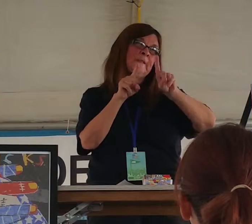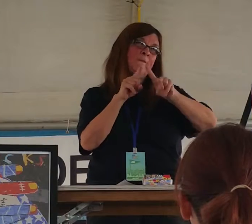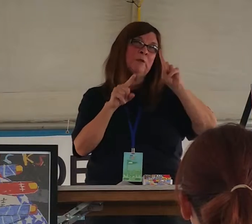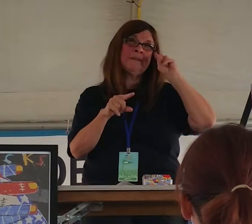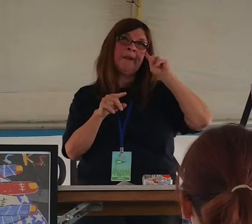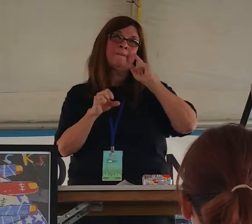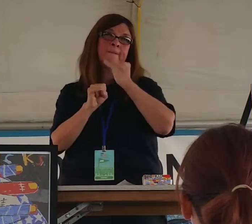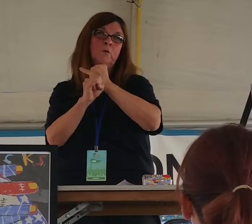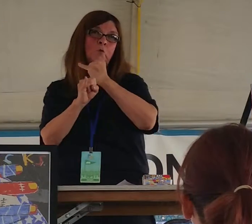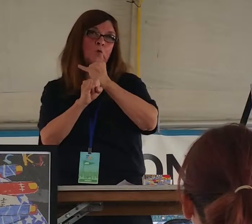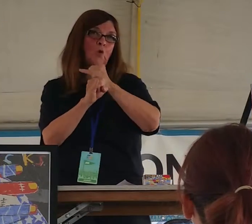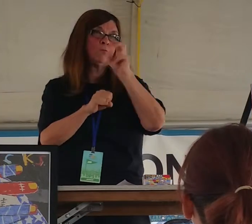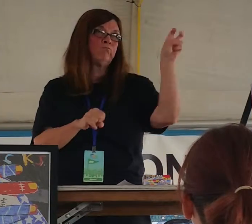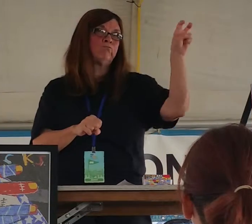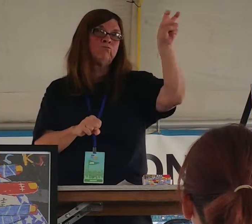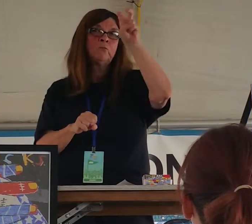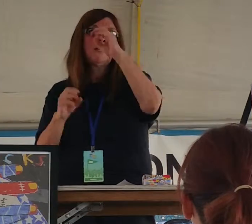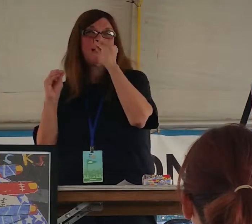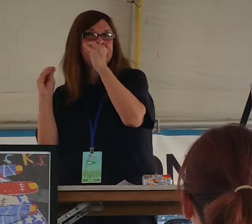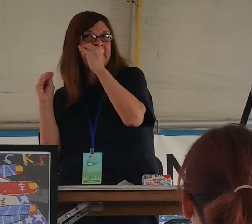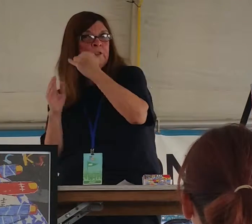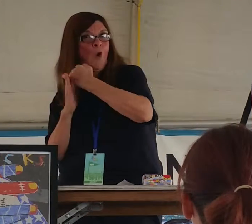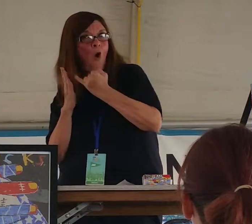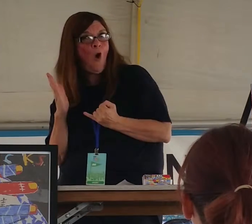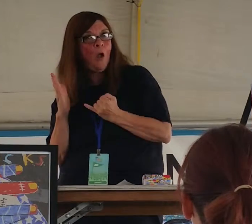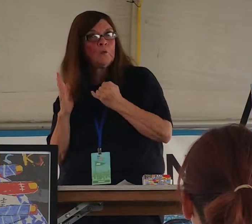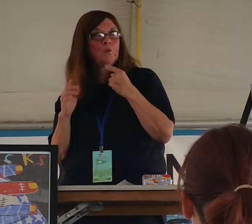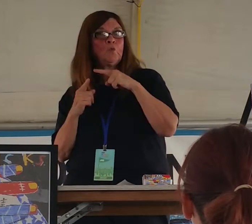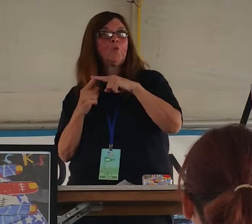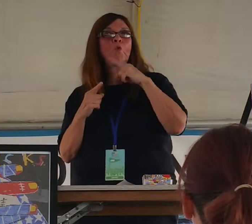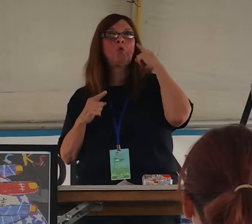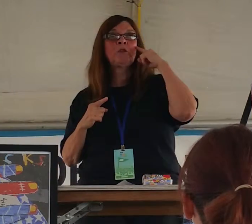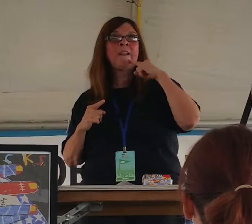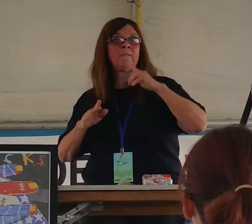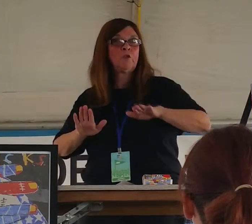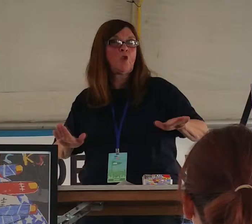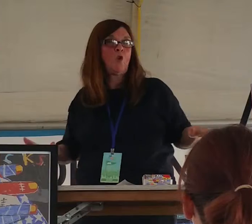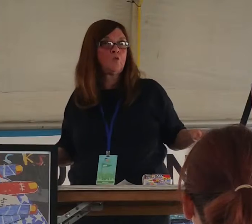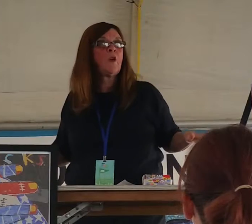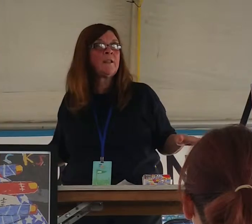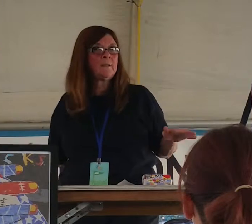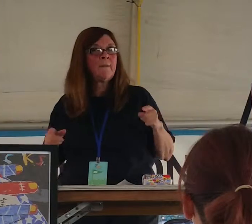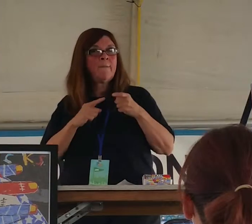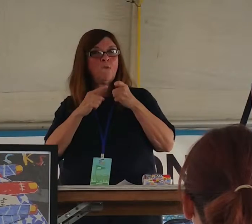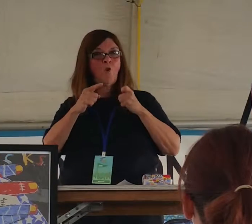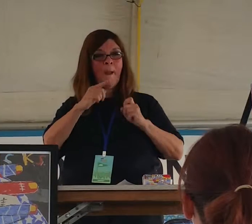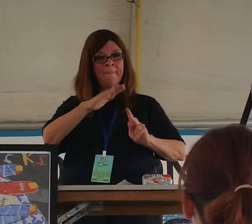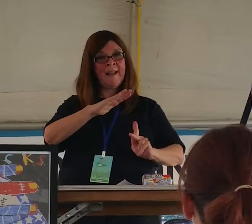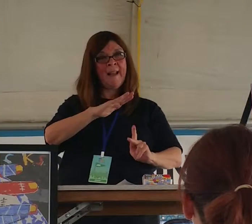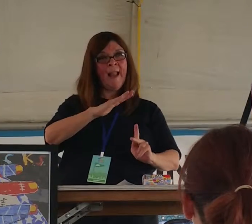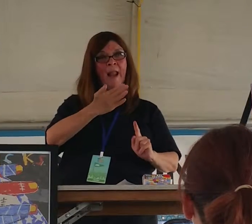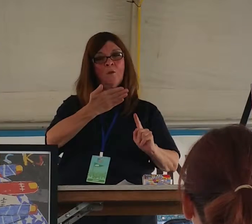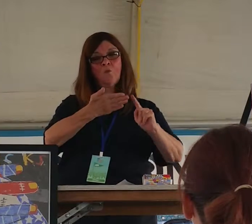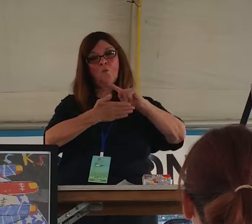a lot to different deaf residential schools, and I teach art to deaf children